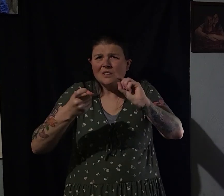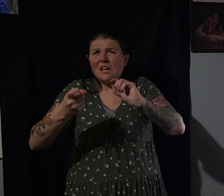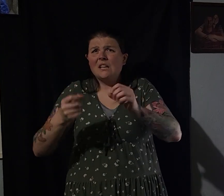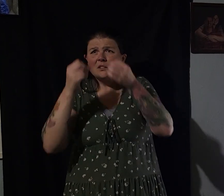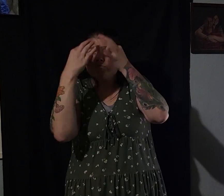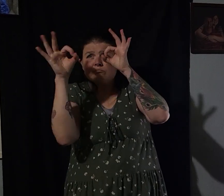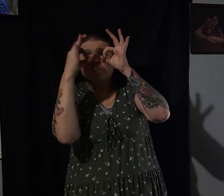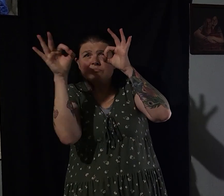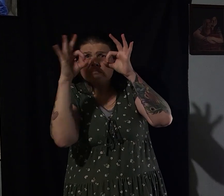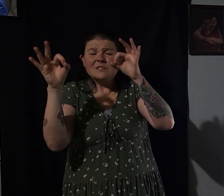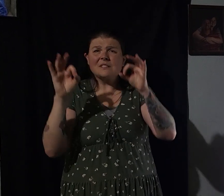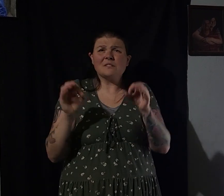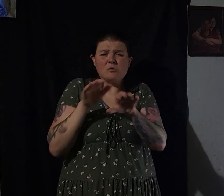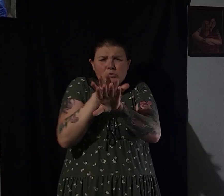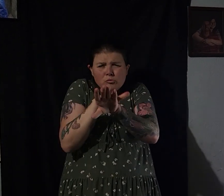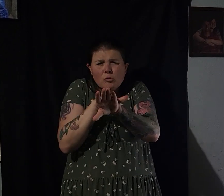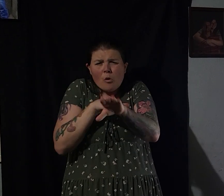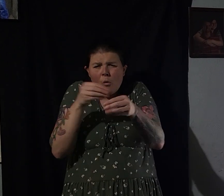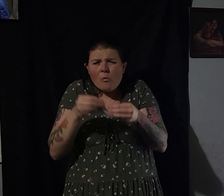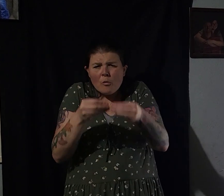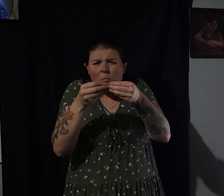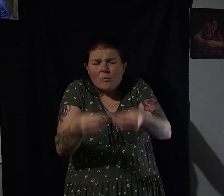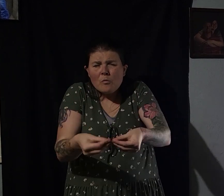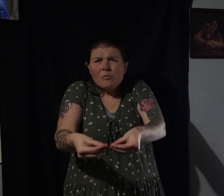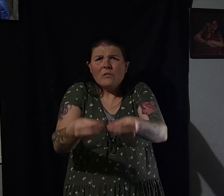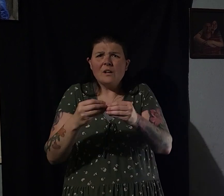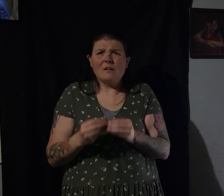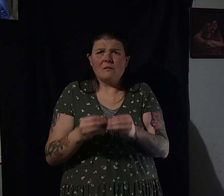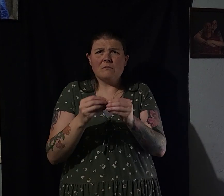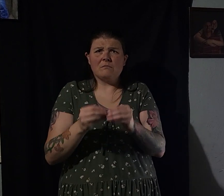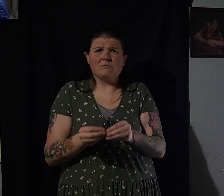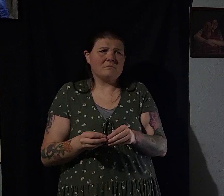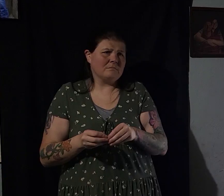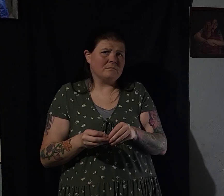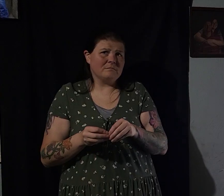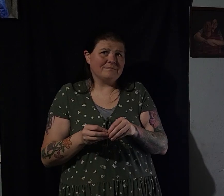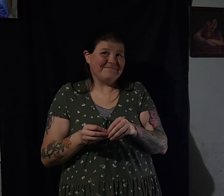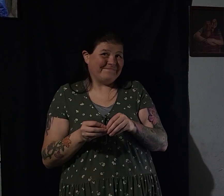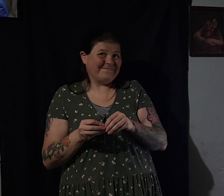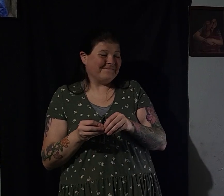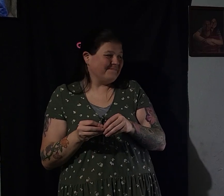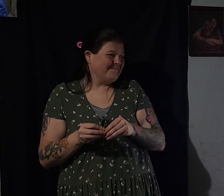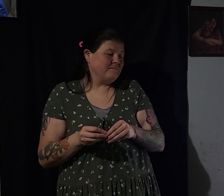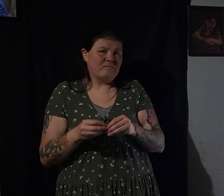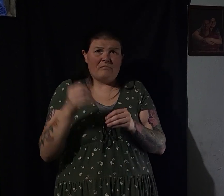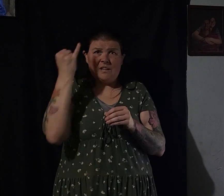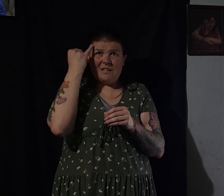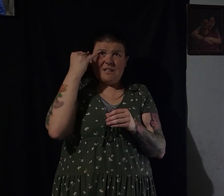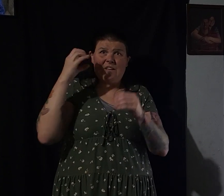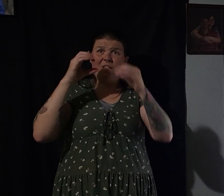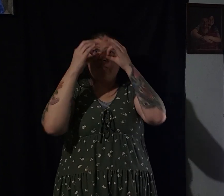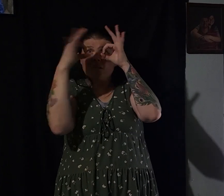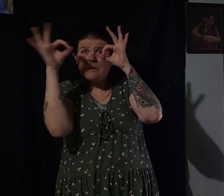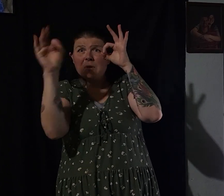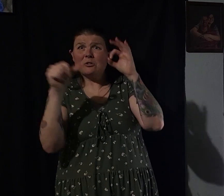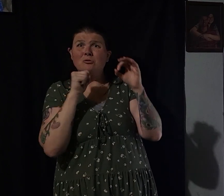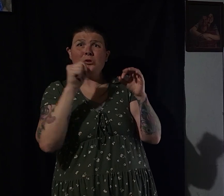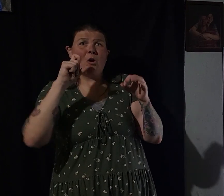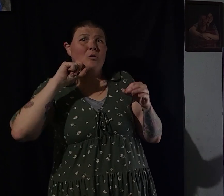swivel-eyed, snail-paced, long-tongued sharpshooter? If chameleons aren't cool, then I